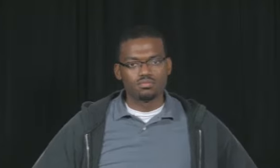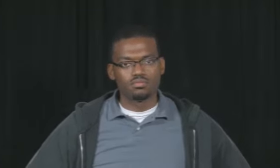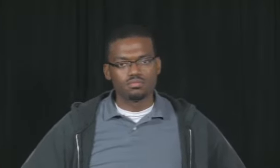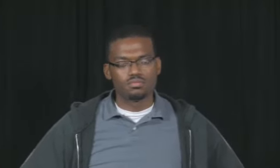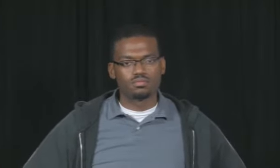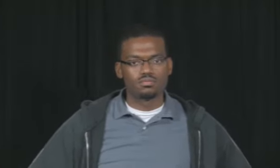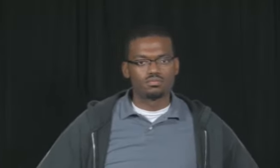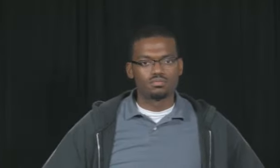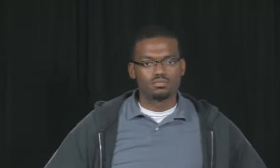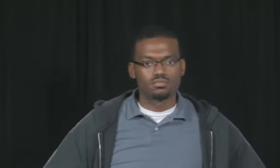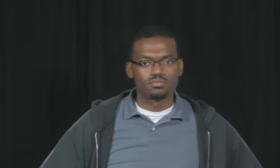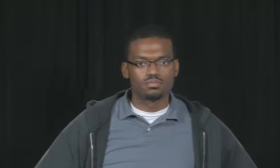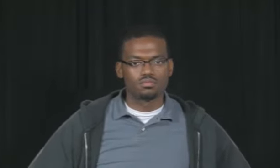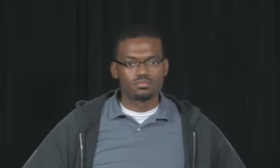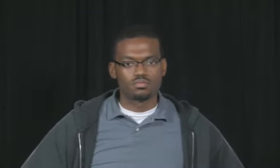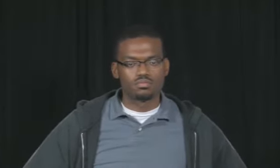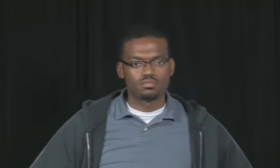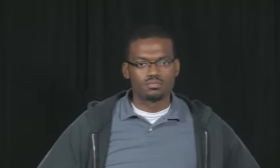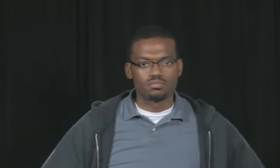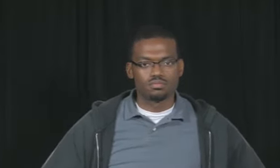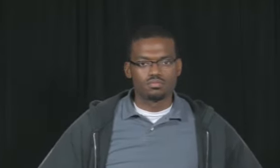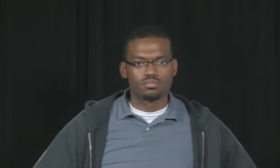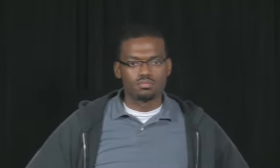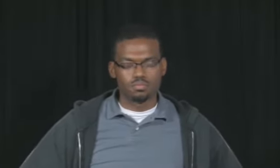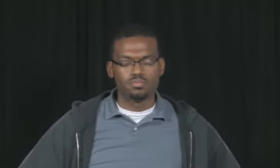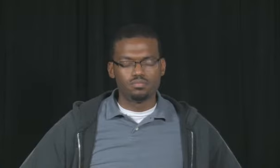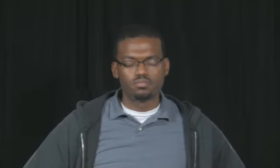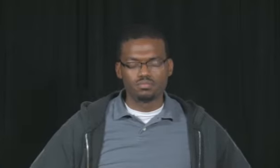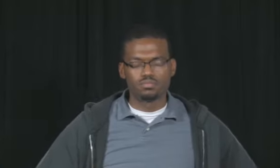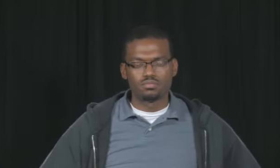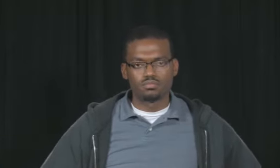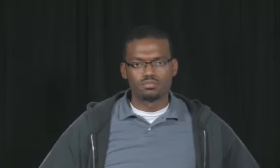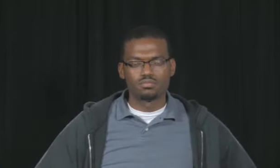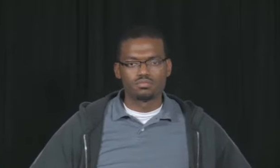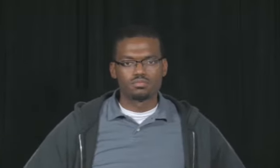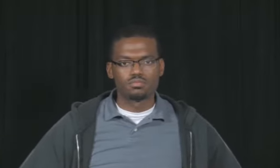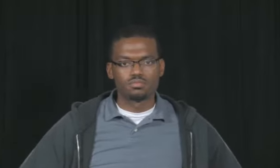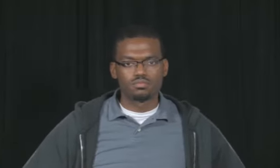So that it's not always the same intervallic leap that you're using. My mistress'